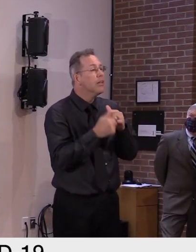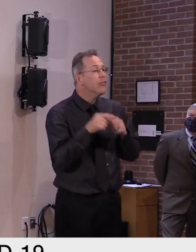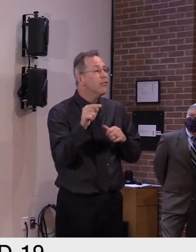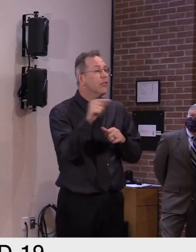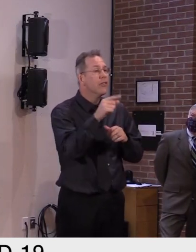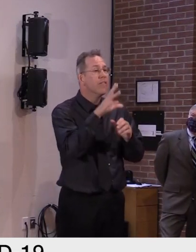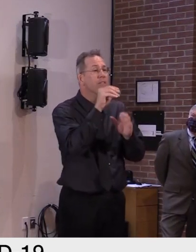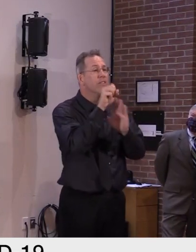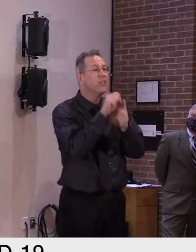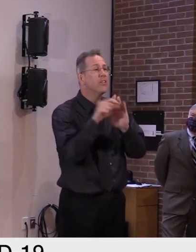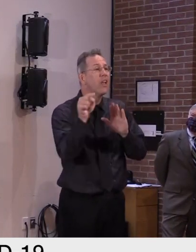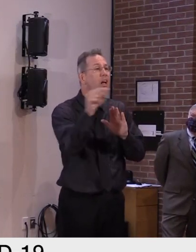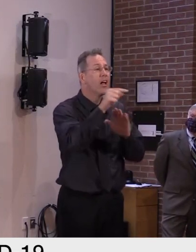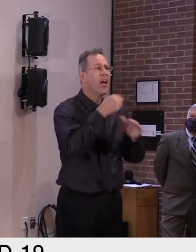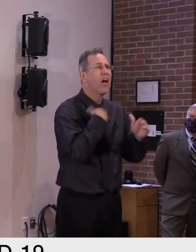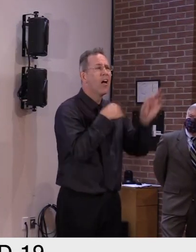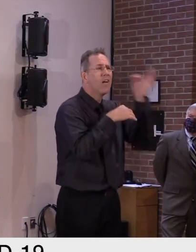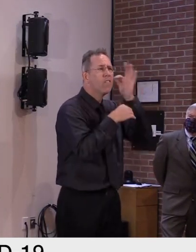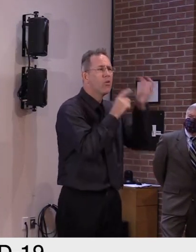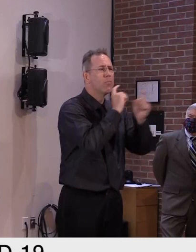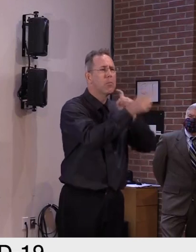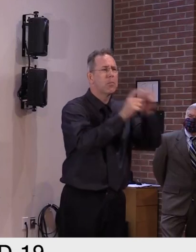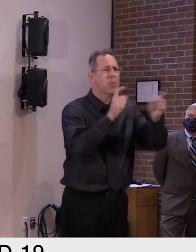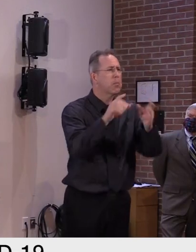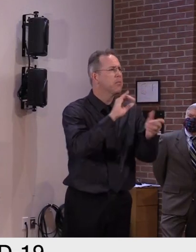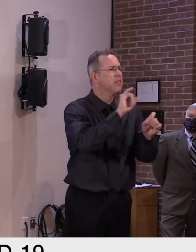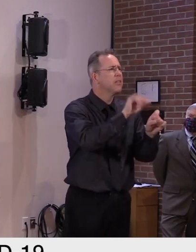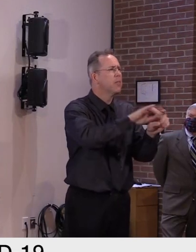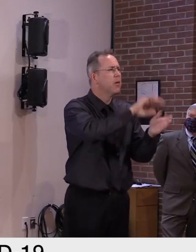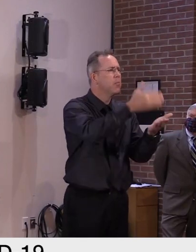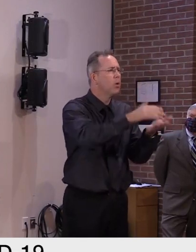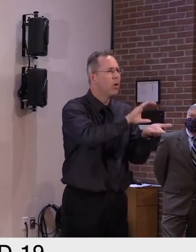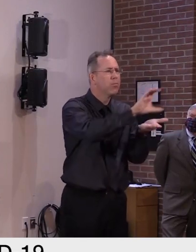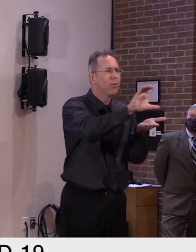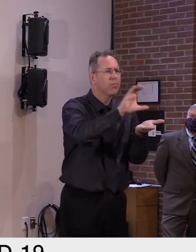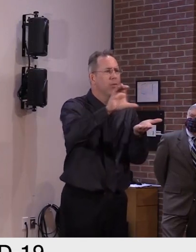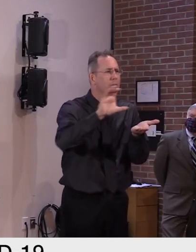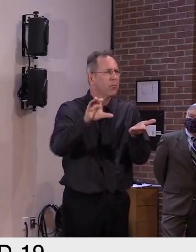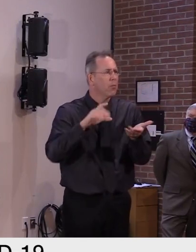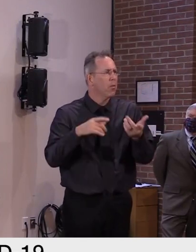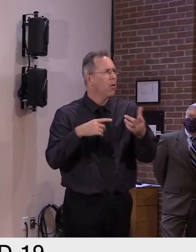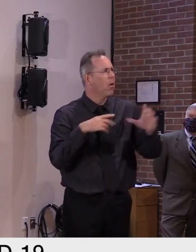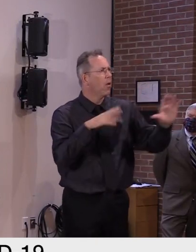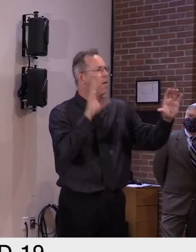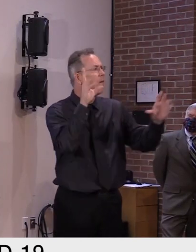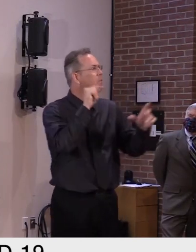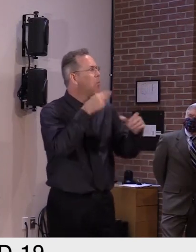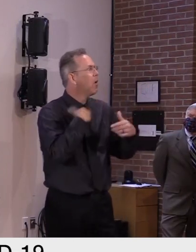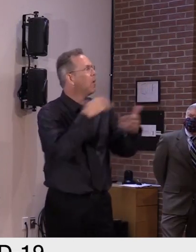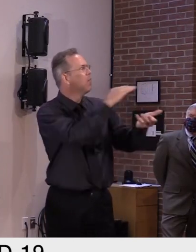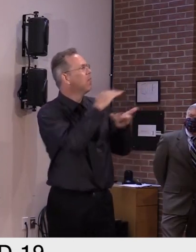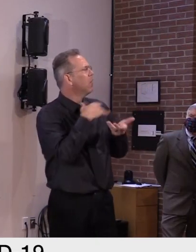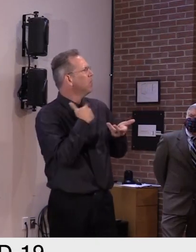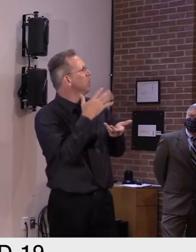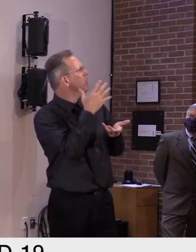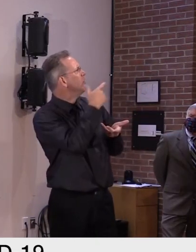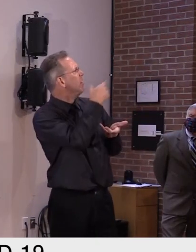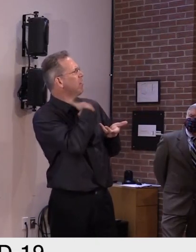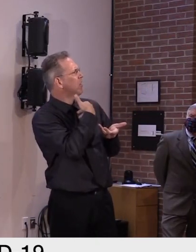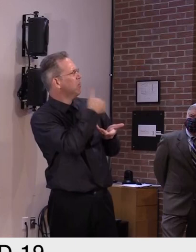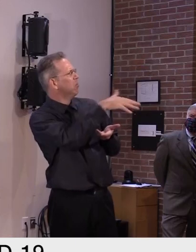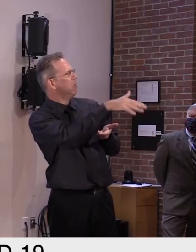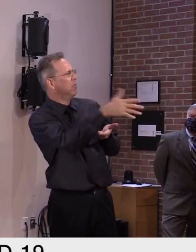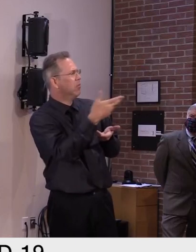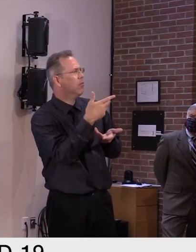so they don't need our help immediately anyways. They're all getting some supply. The supply was